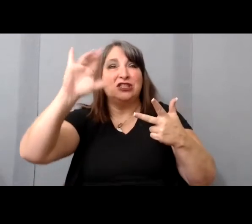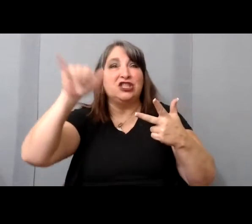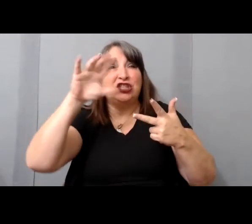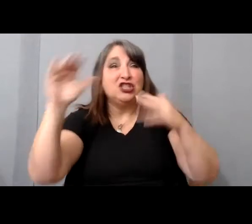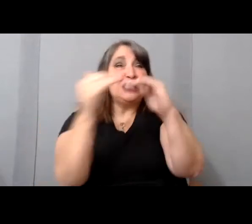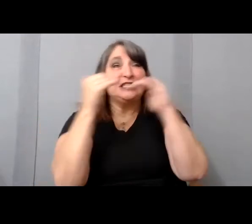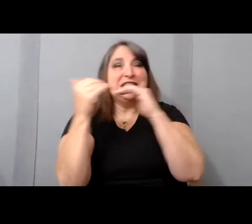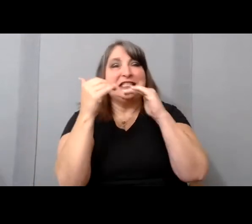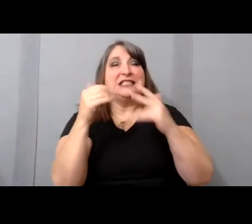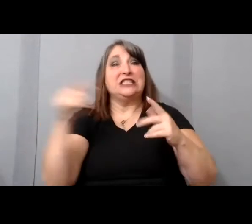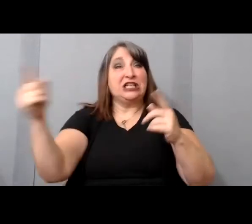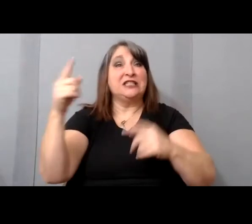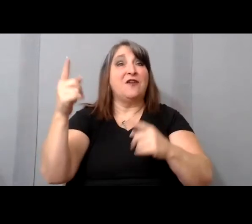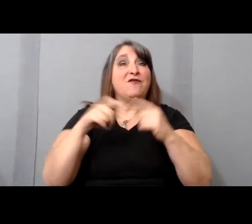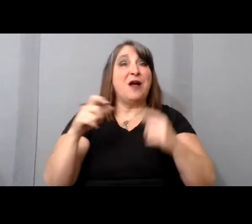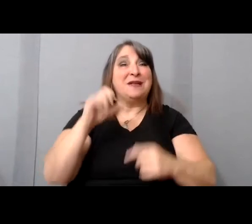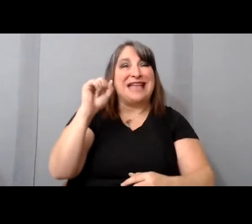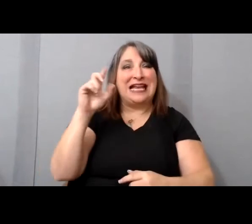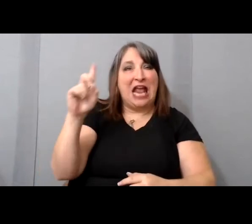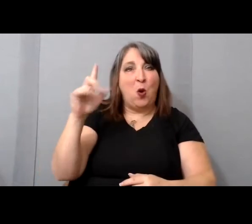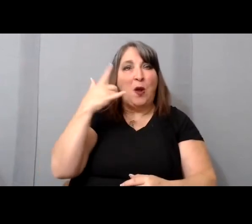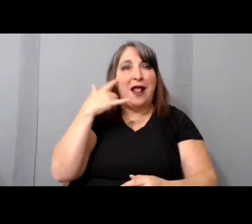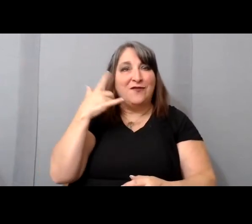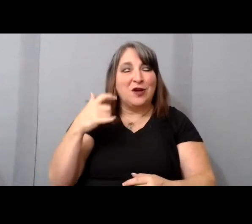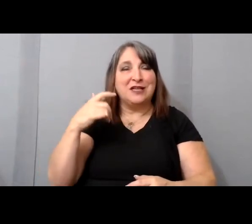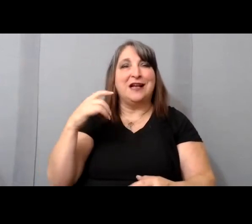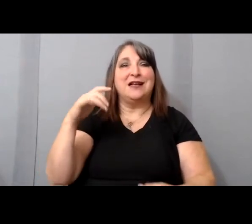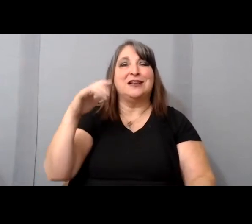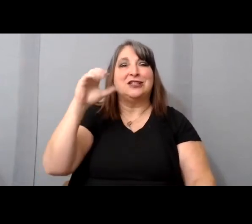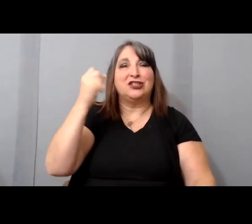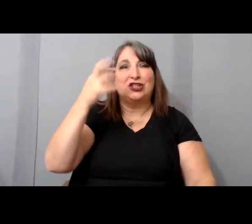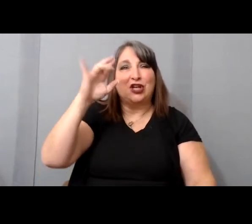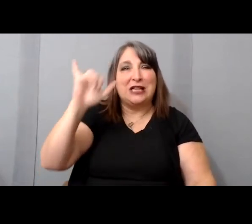Diego, California, Assemblymember Dr. Shirley Weber.